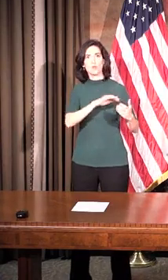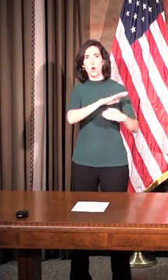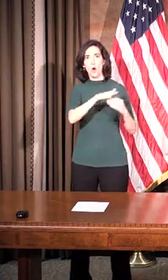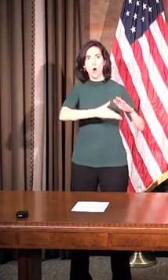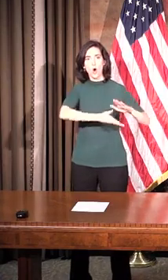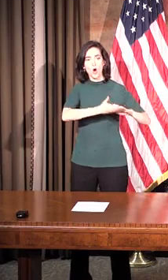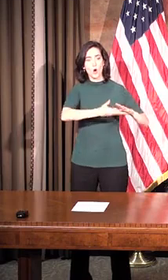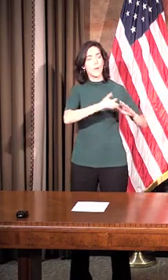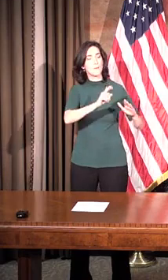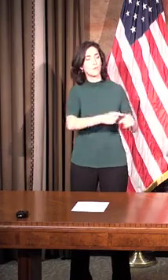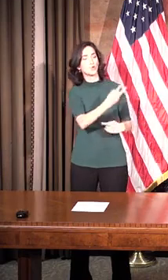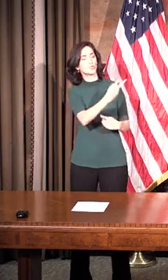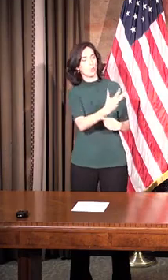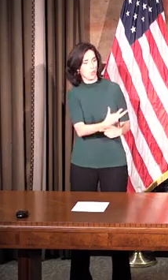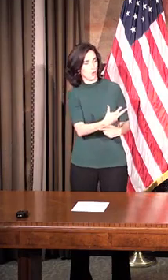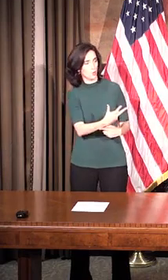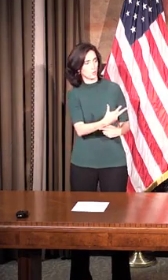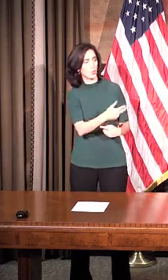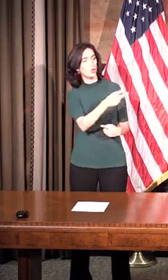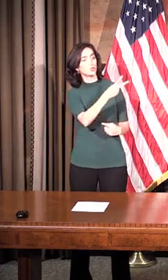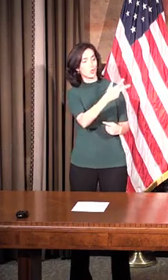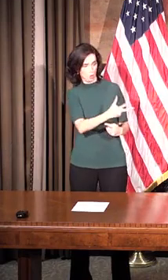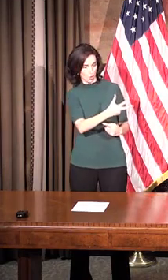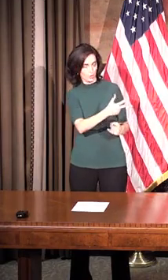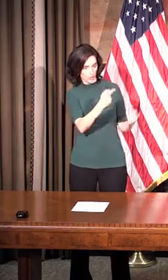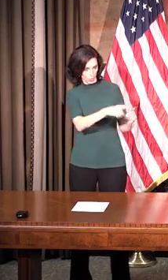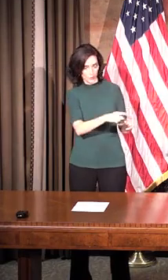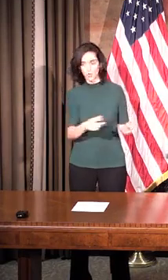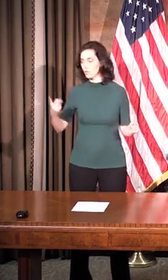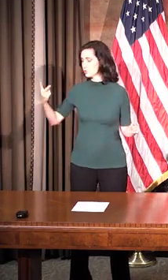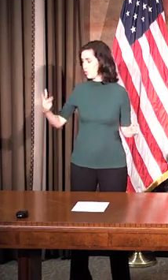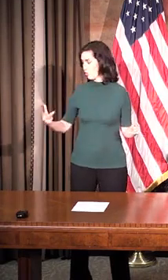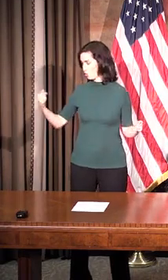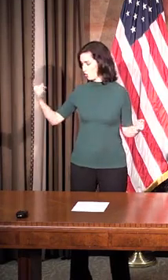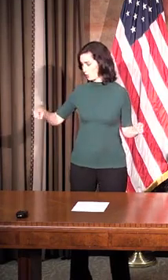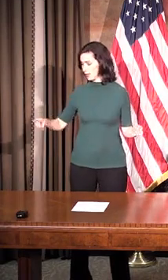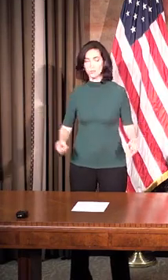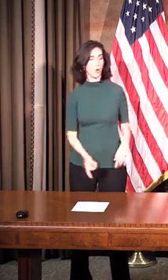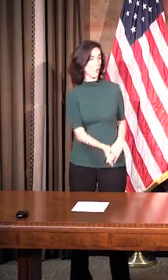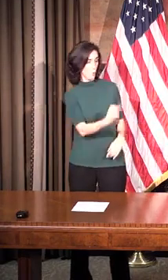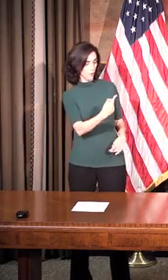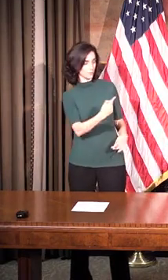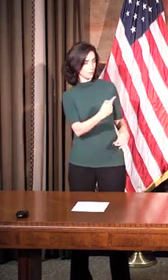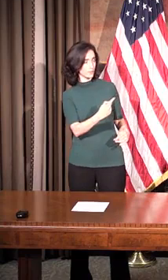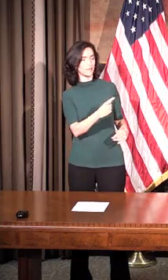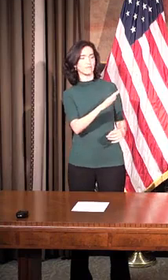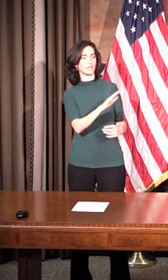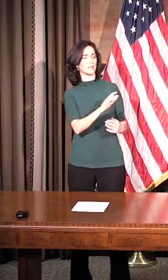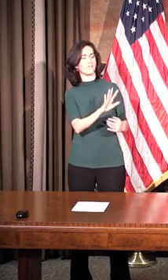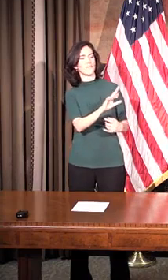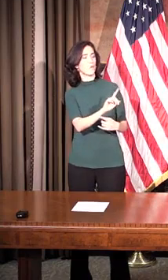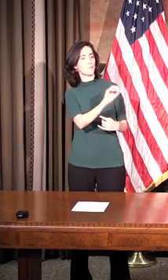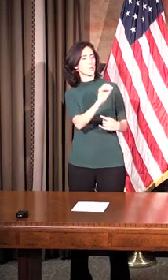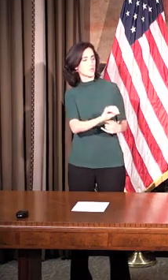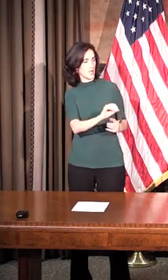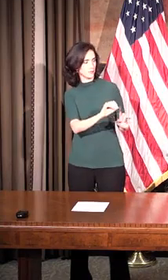a 2/3 majority from each body. A simple majority off by one